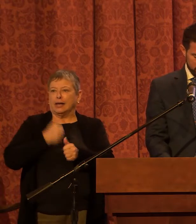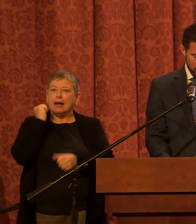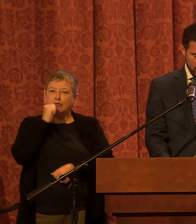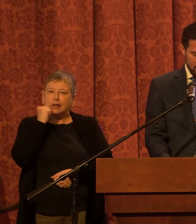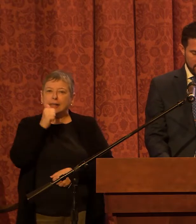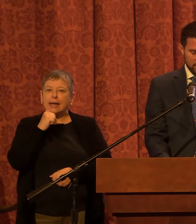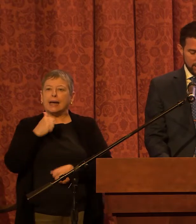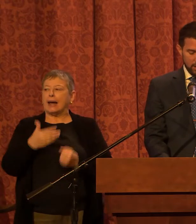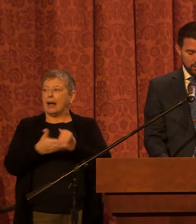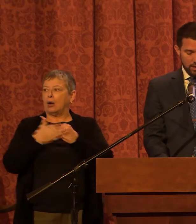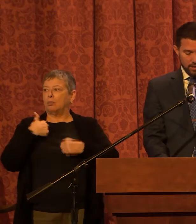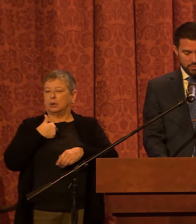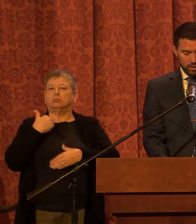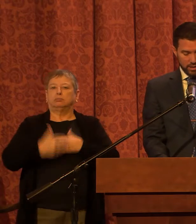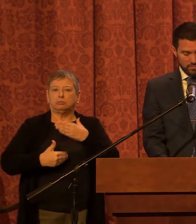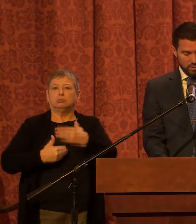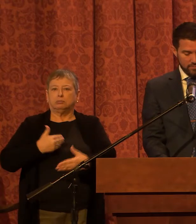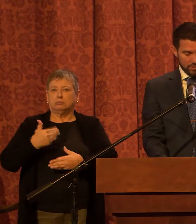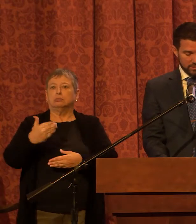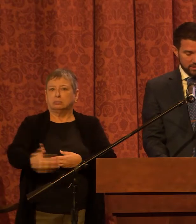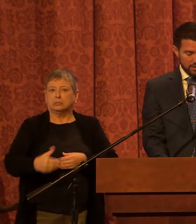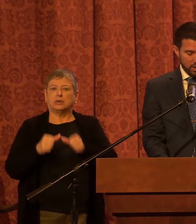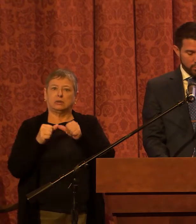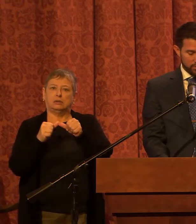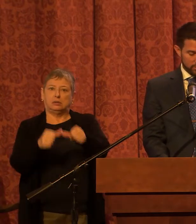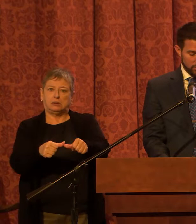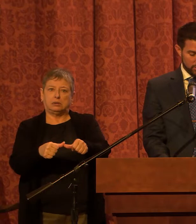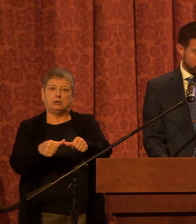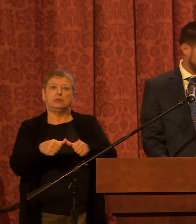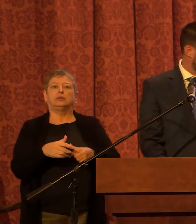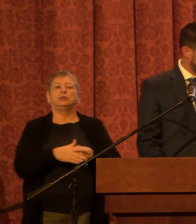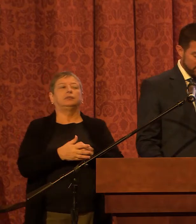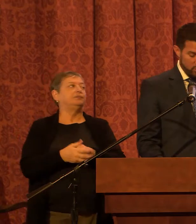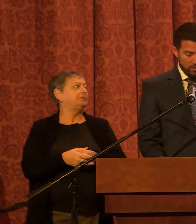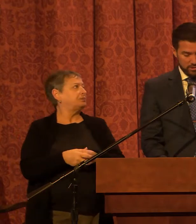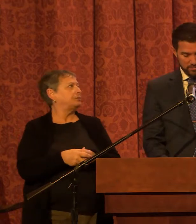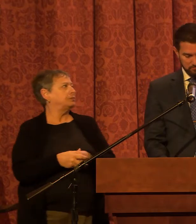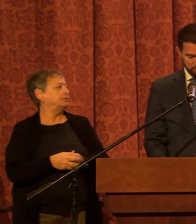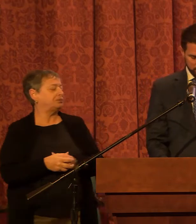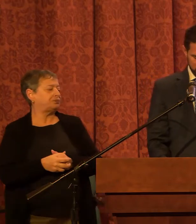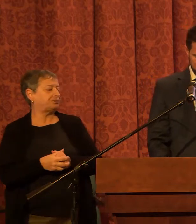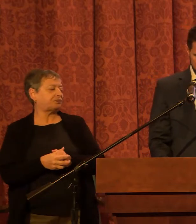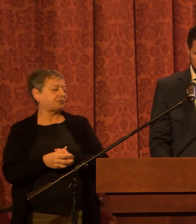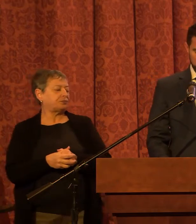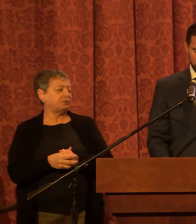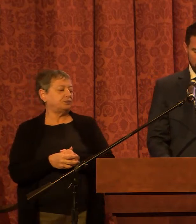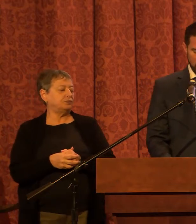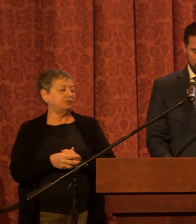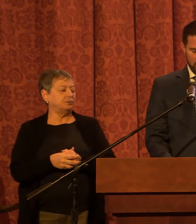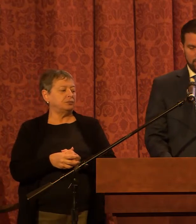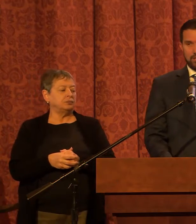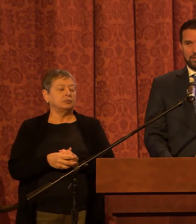other. It is Danielle and I's passion for advocacy and helping starts right here with these boys.